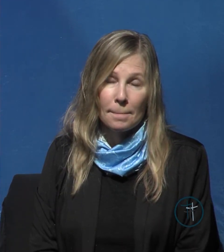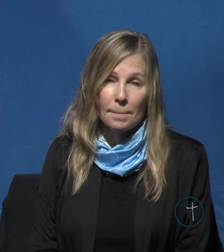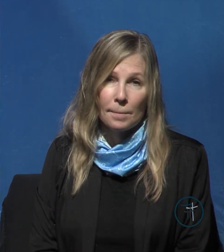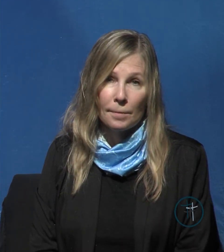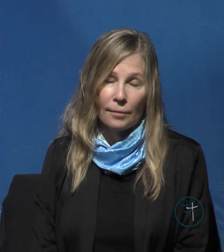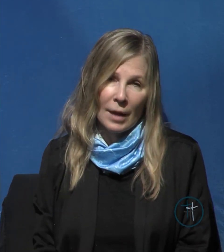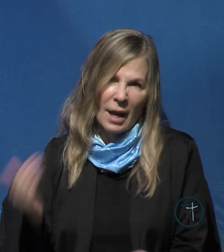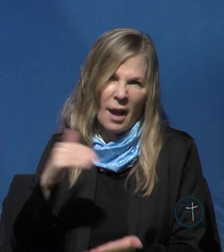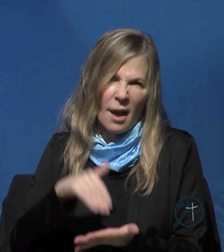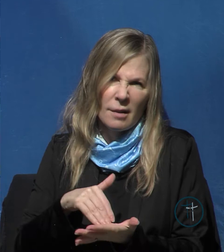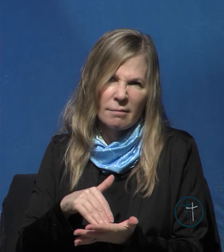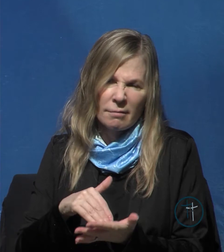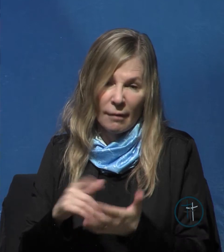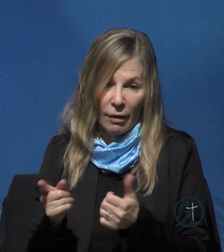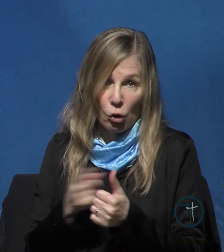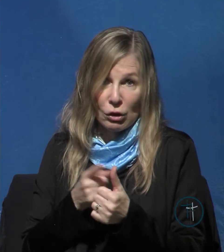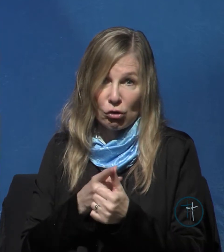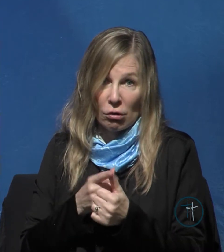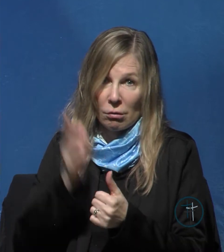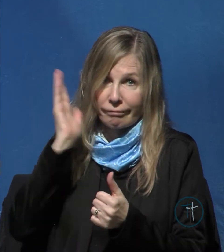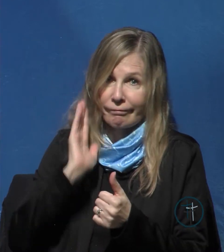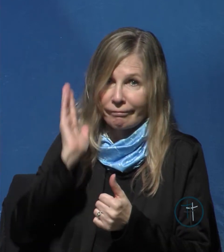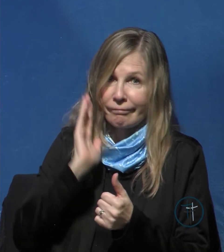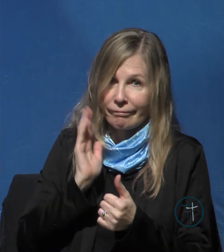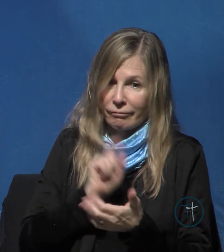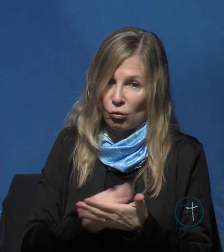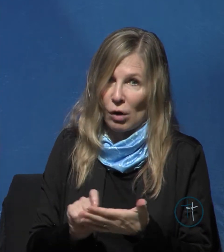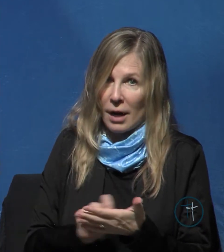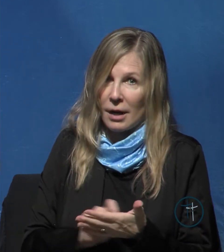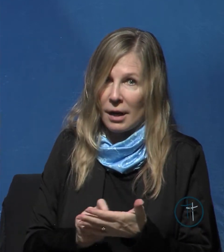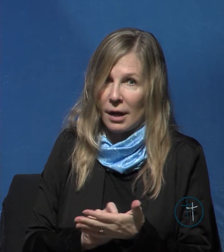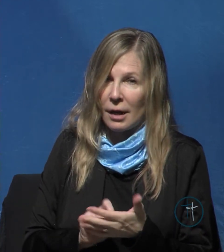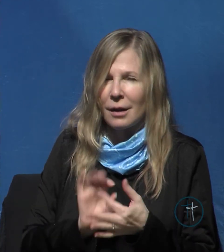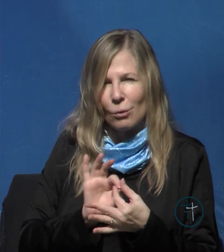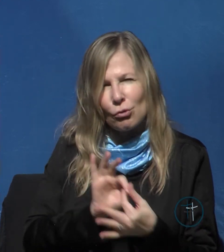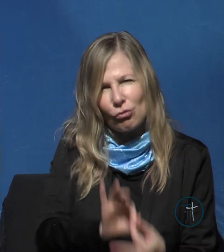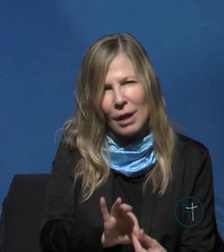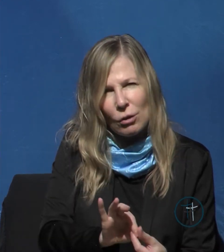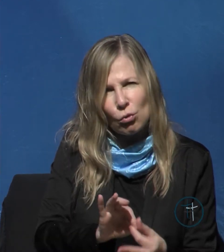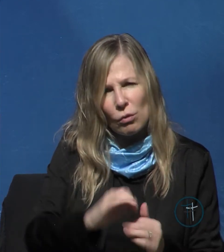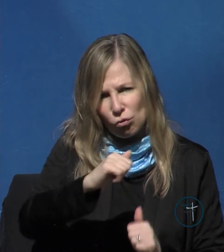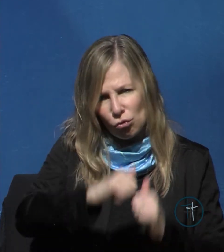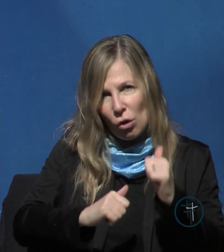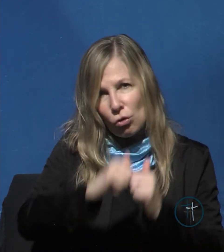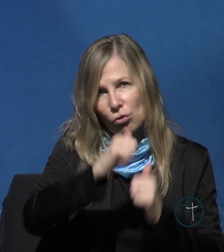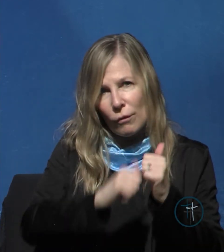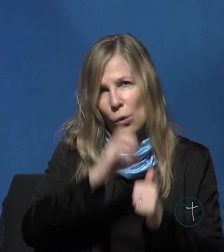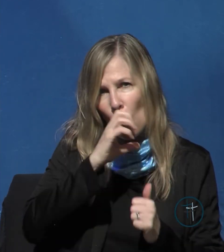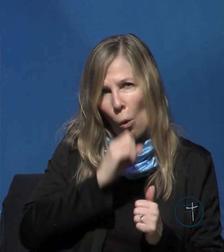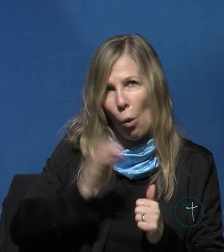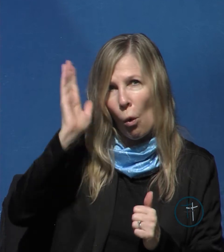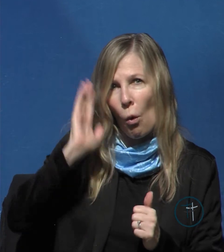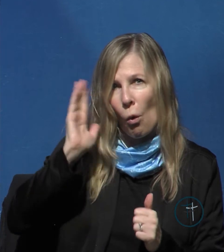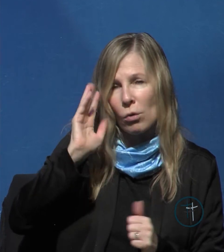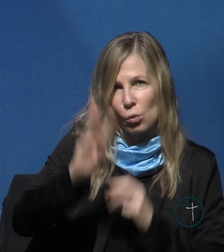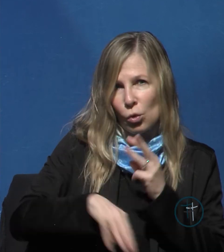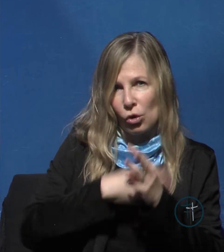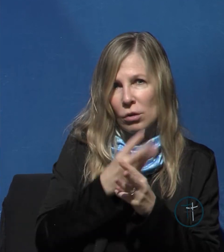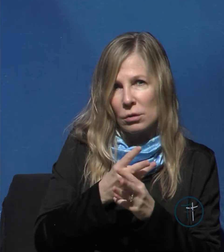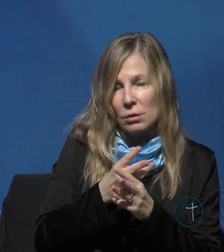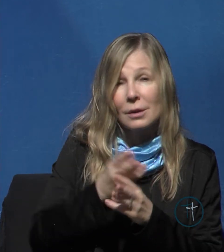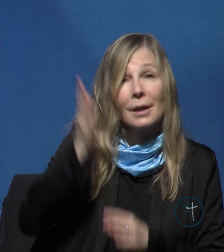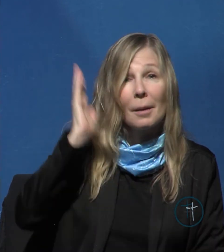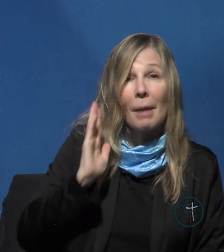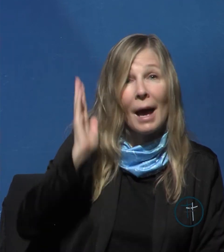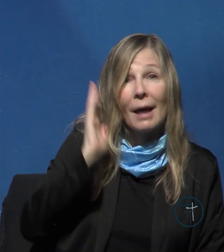Now again, going back to its original time, a lot of it had to do with the structure of the ancient world. At that